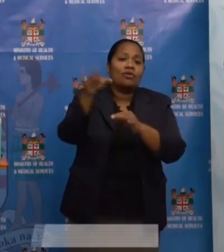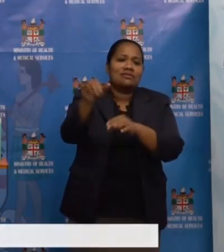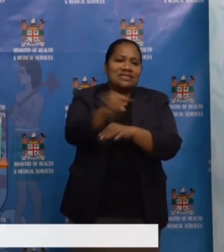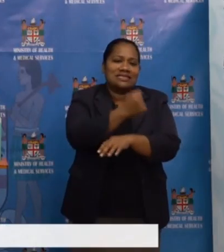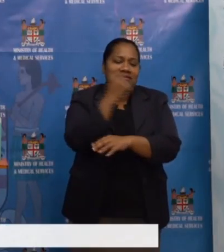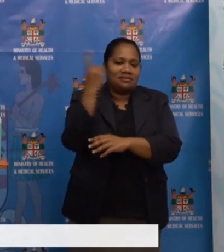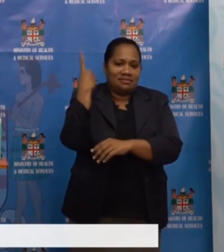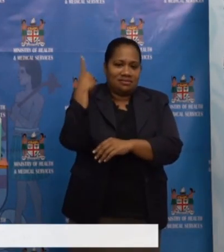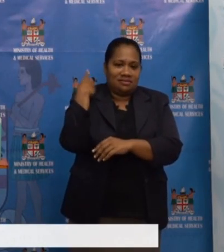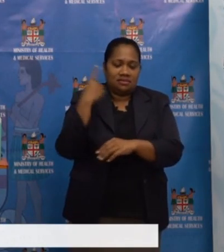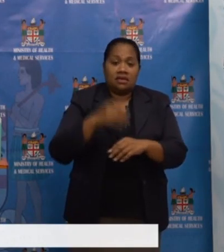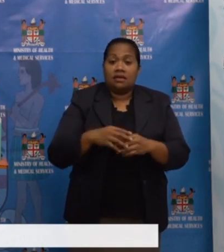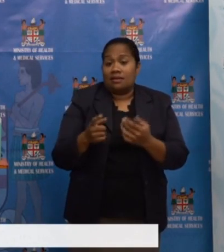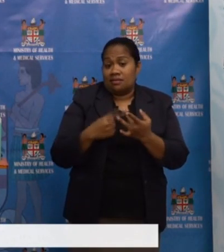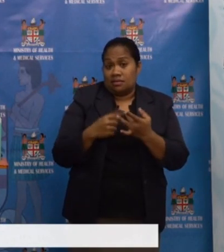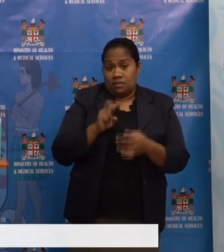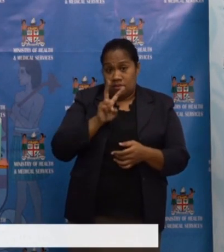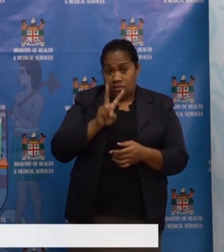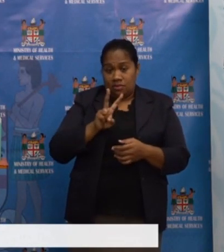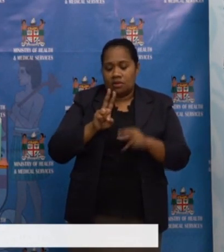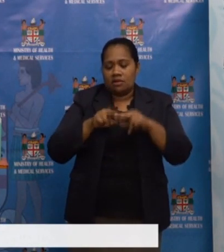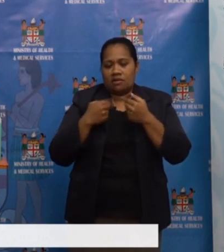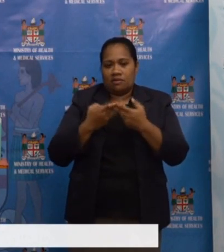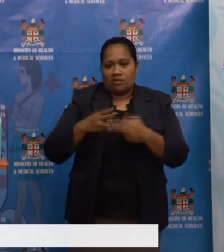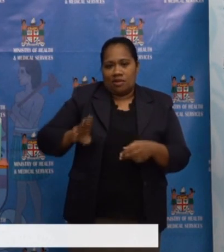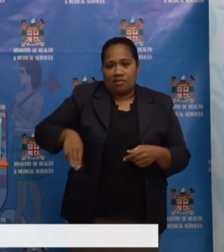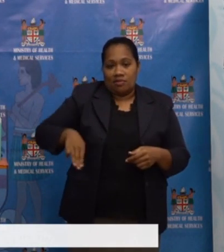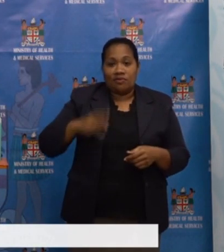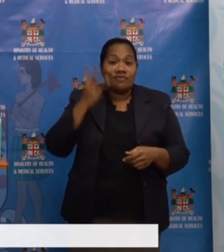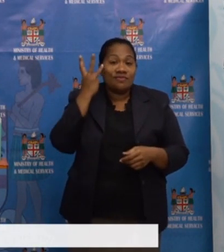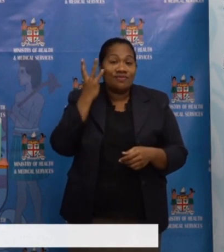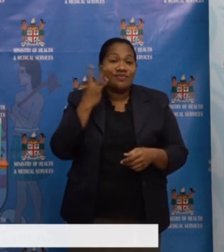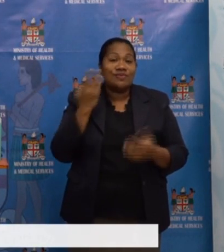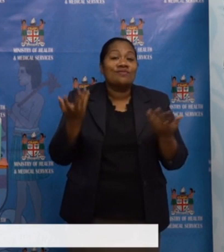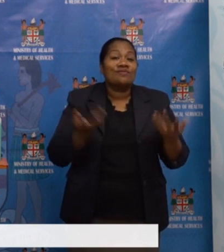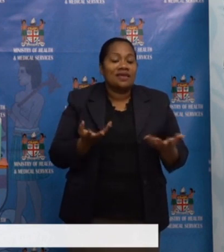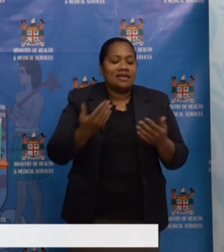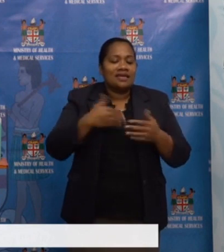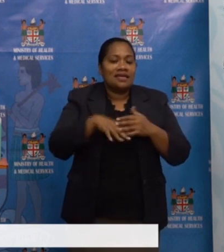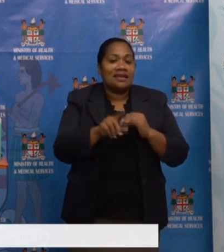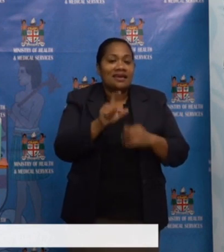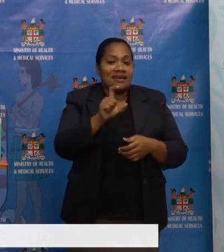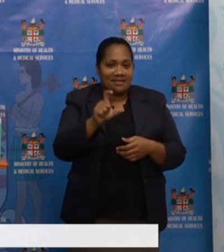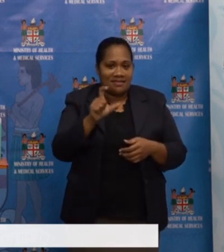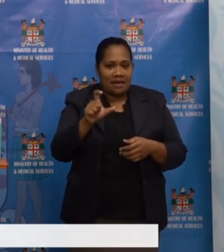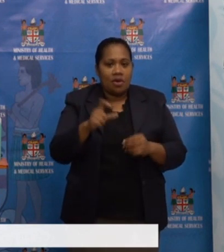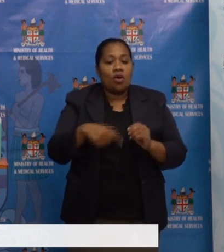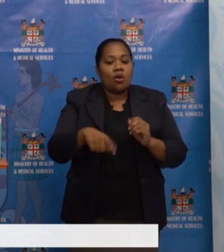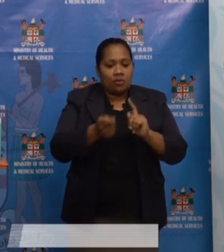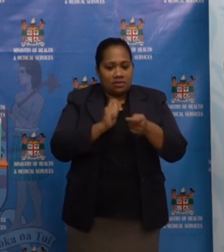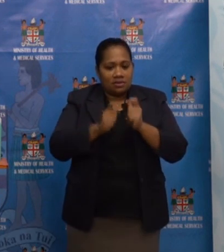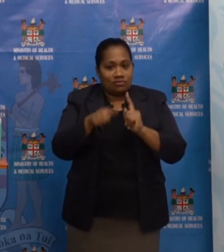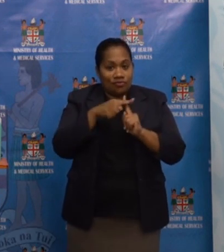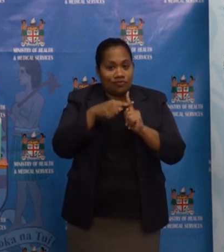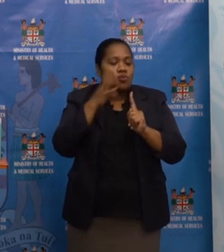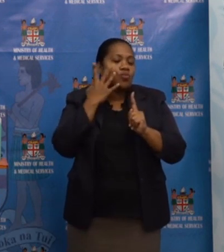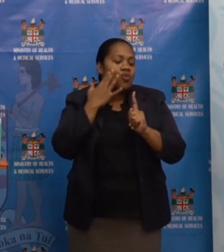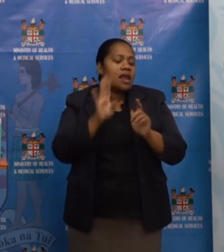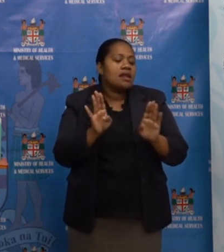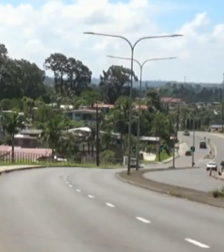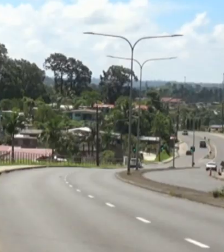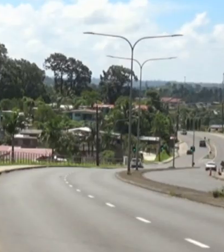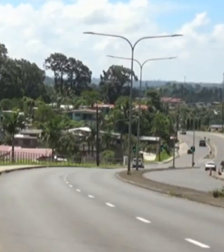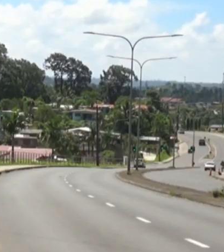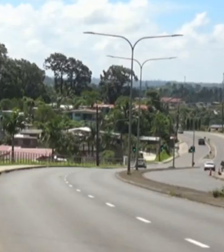The remaining 2 are family members of the lady from Cunningham, and they tested positive while in the isolation